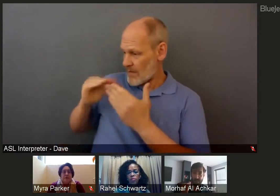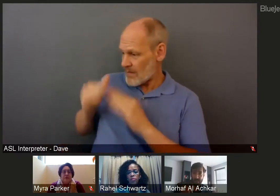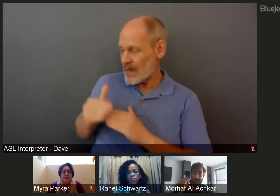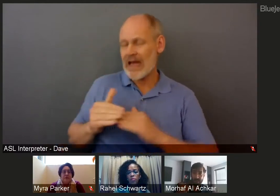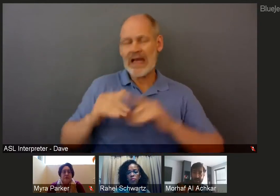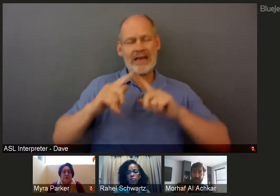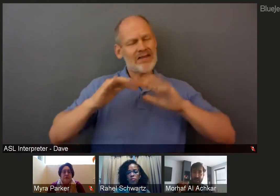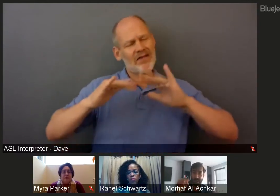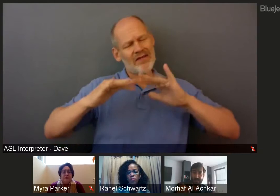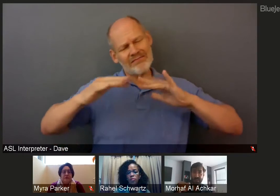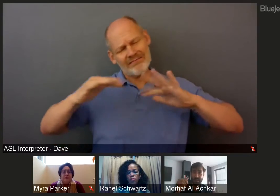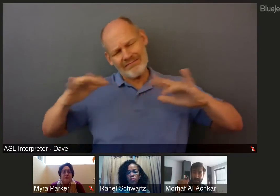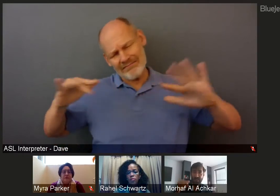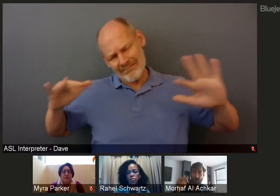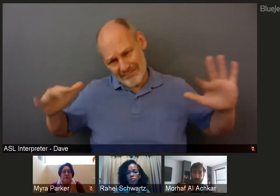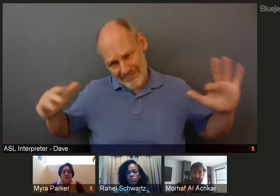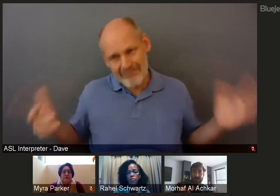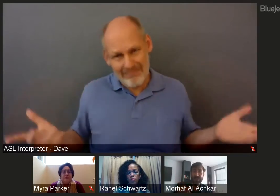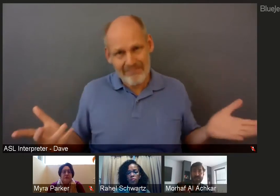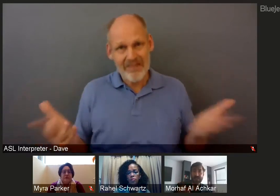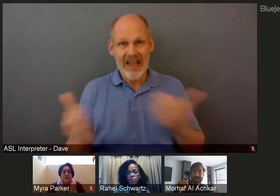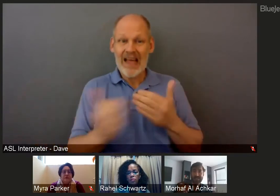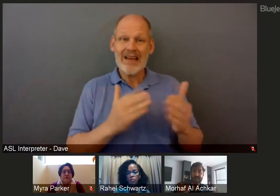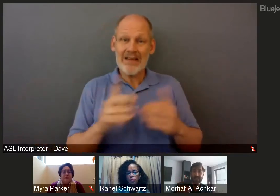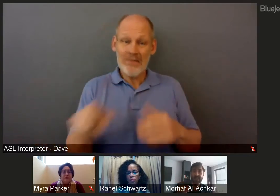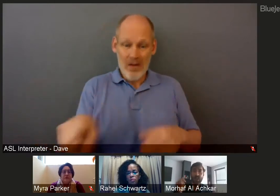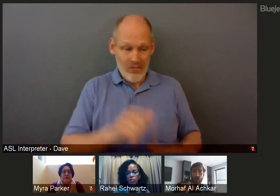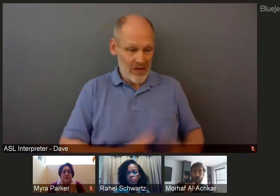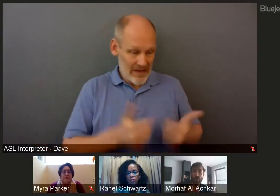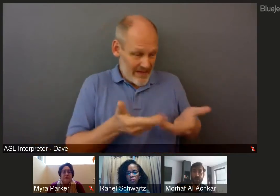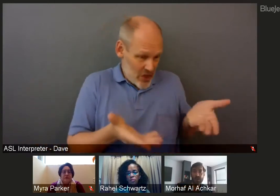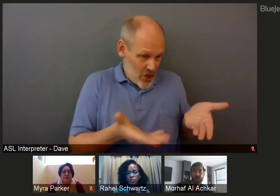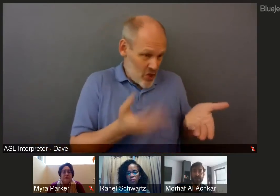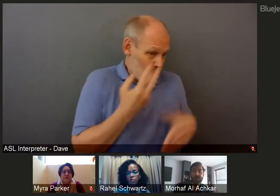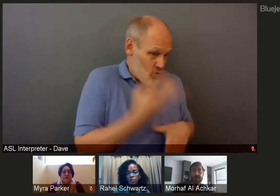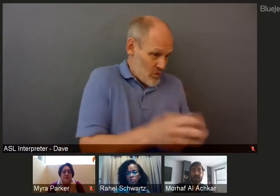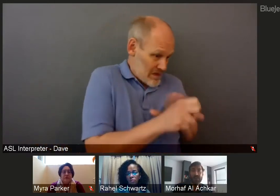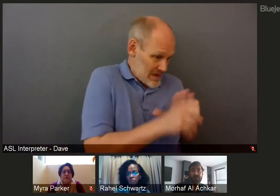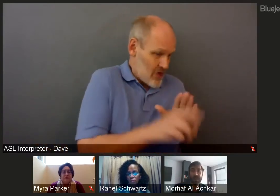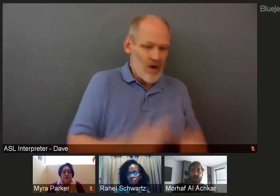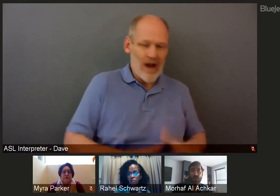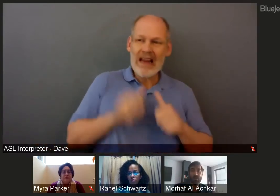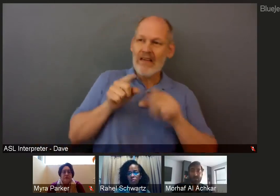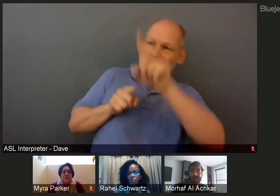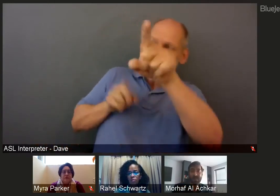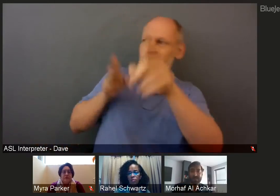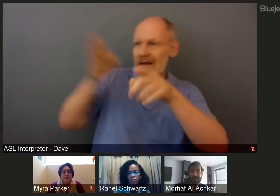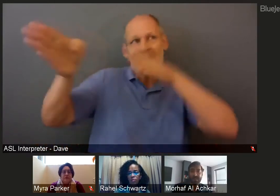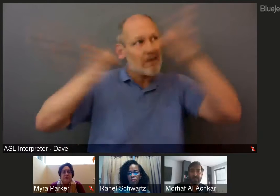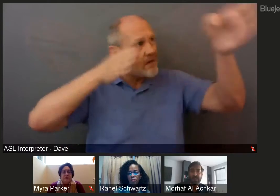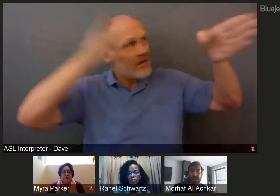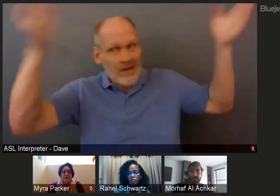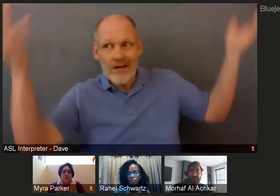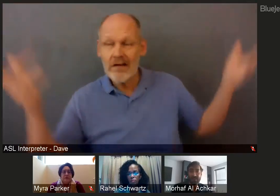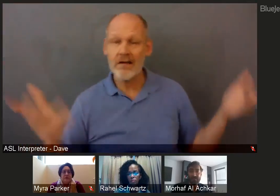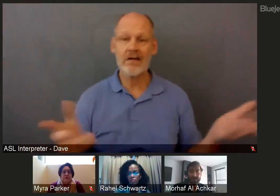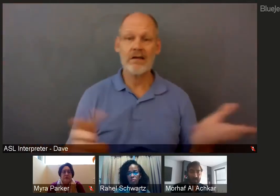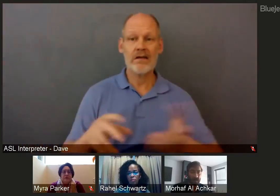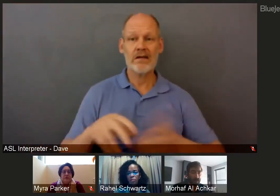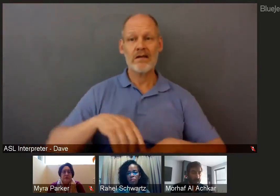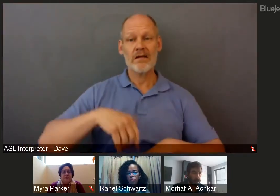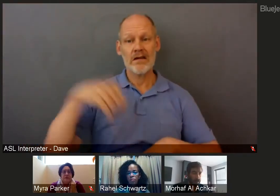Palestinians, whether they're here in Washington State, in Seattle, or whether they are back home in Palestine under the